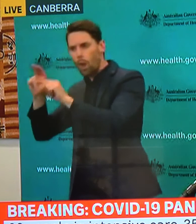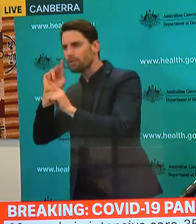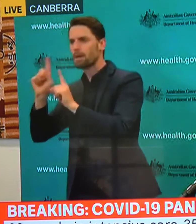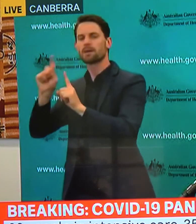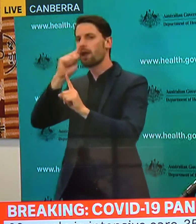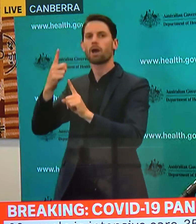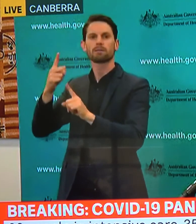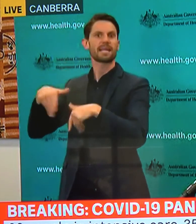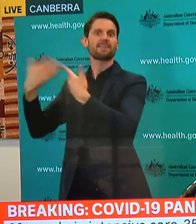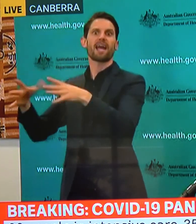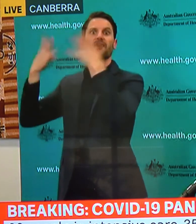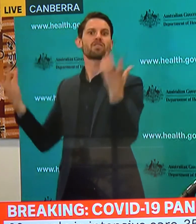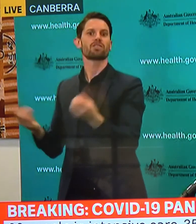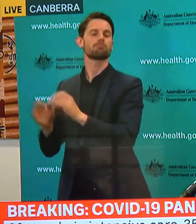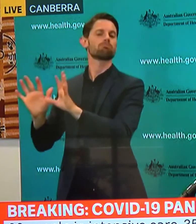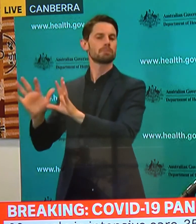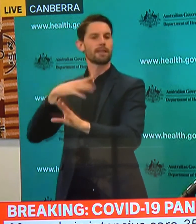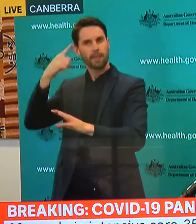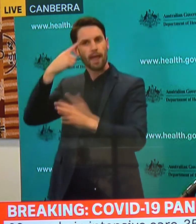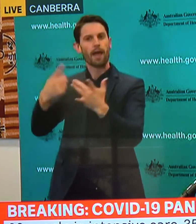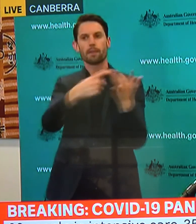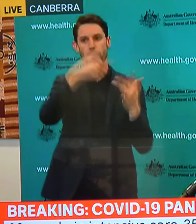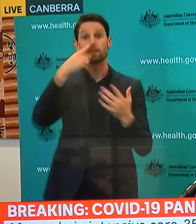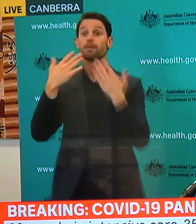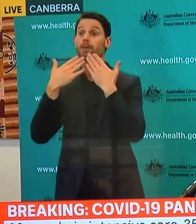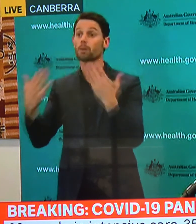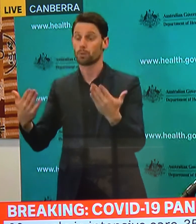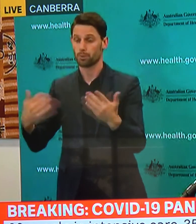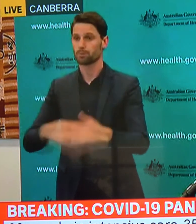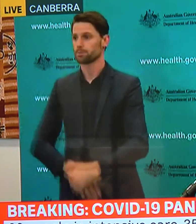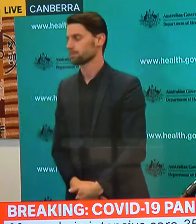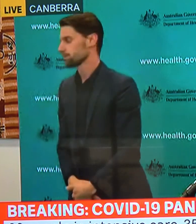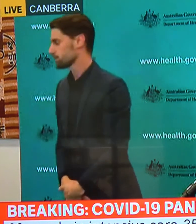and equitable approach to these matters going forward. Thanks very much.